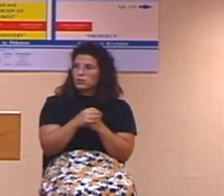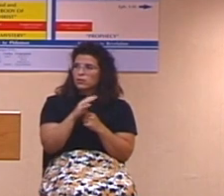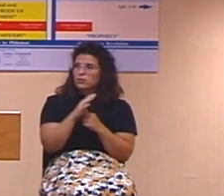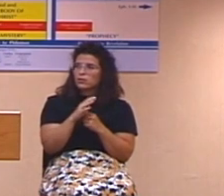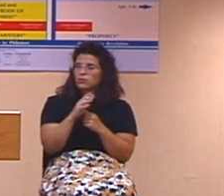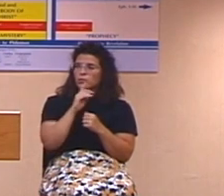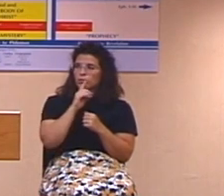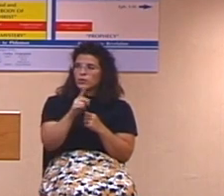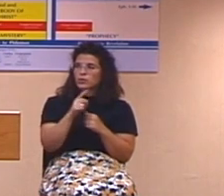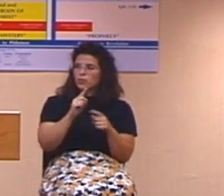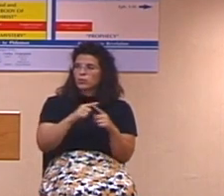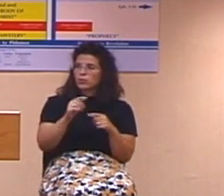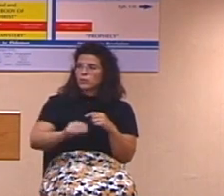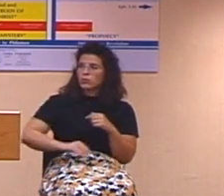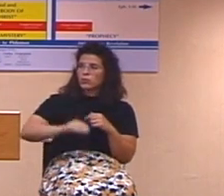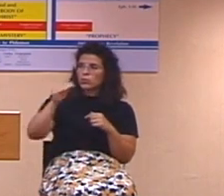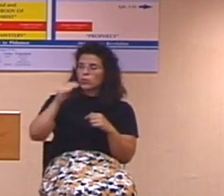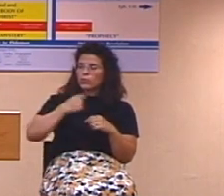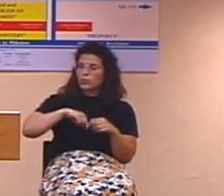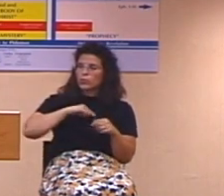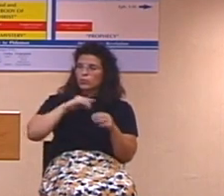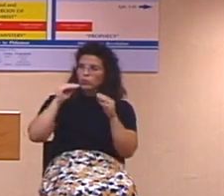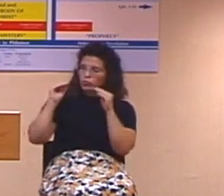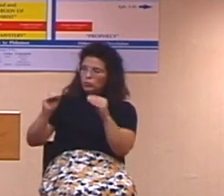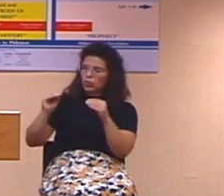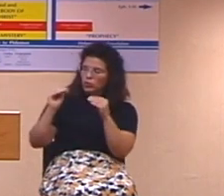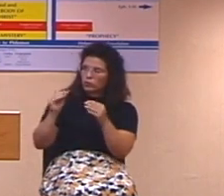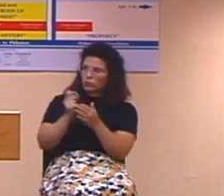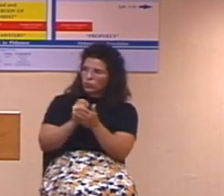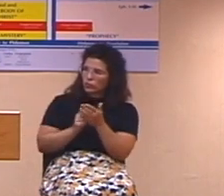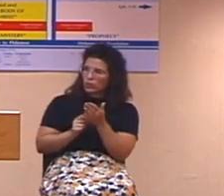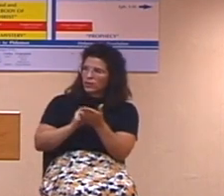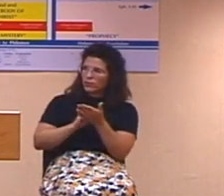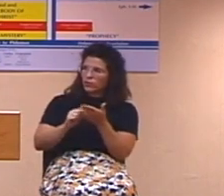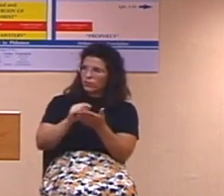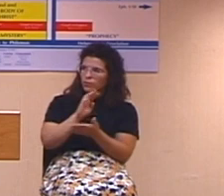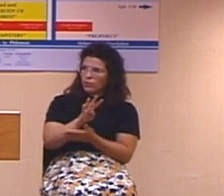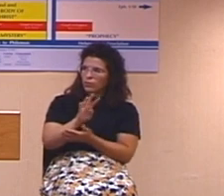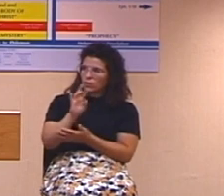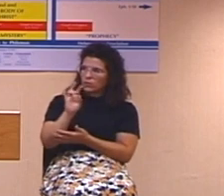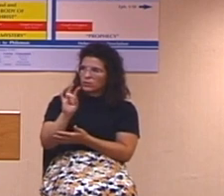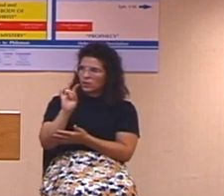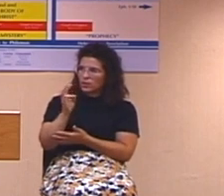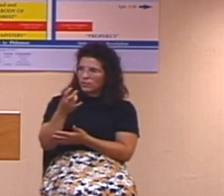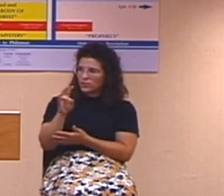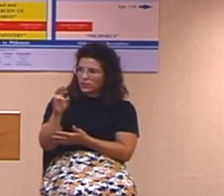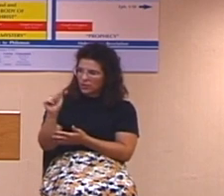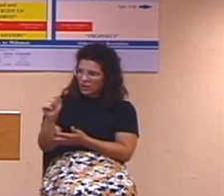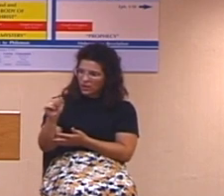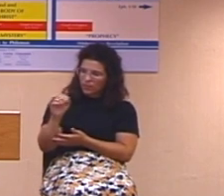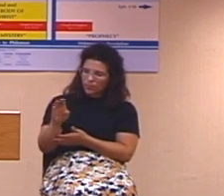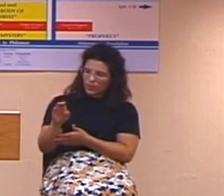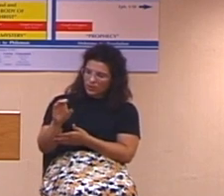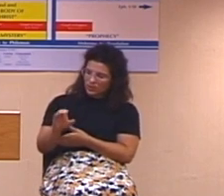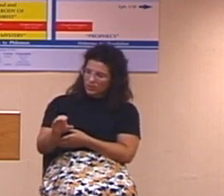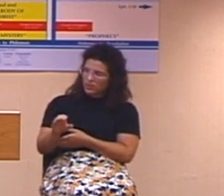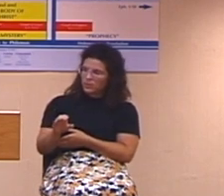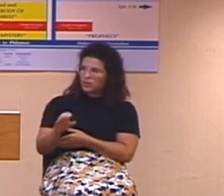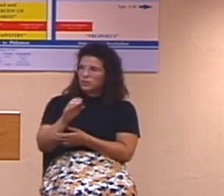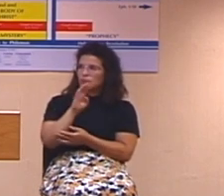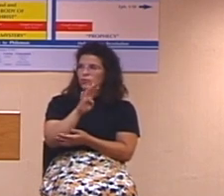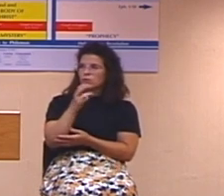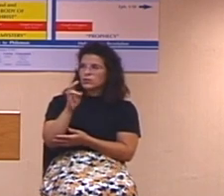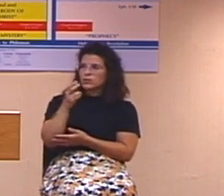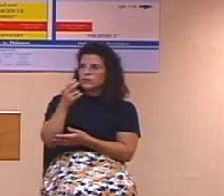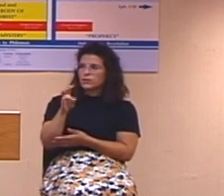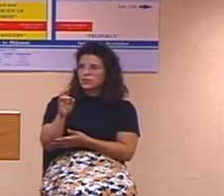know, when we were growing up, we were taught to write verses 4:17a, 4:17b. This is